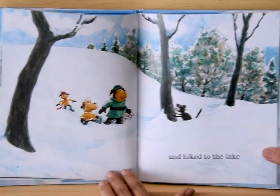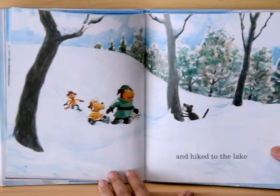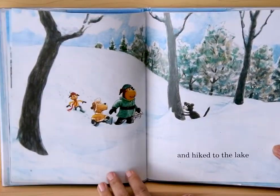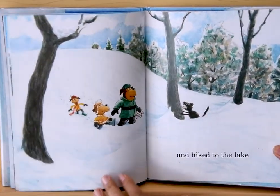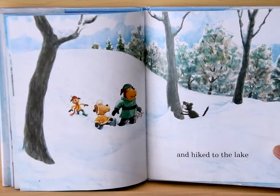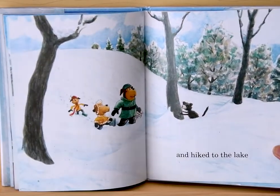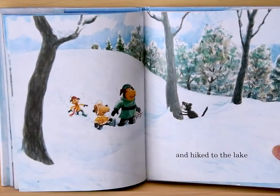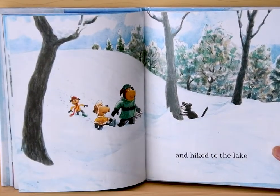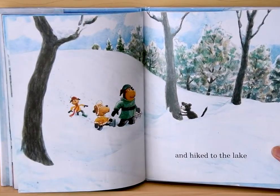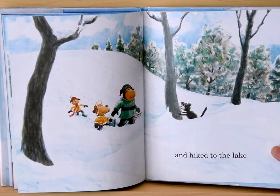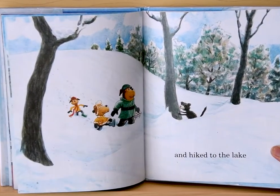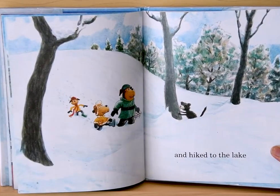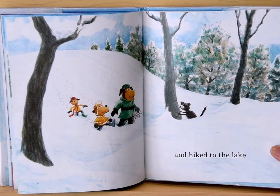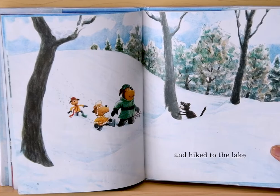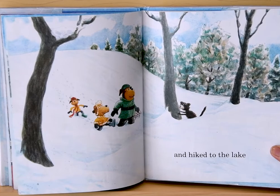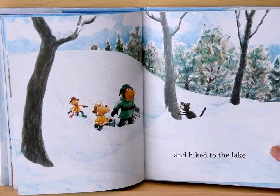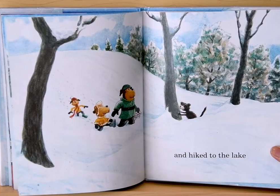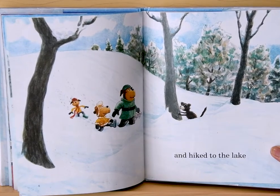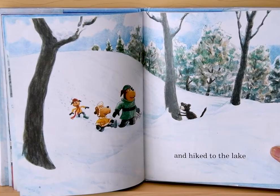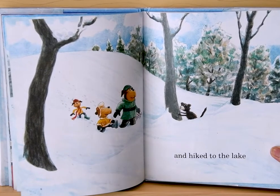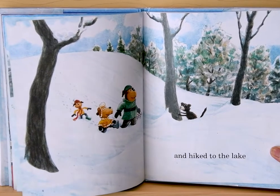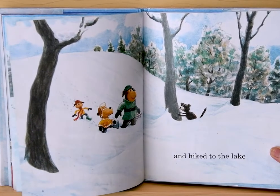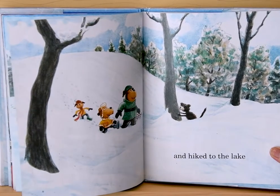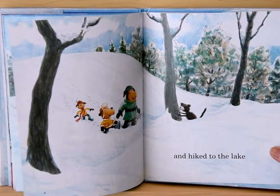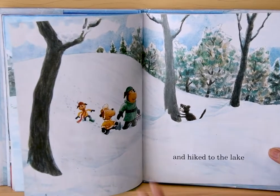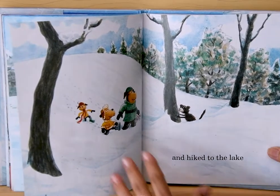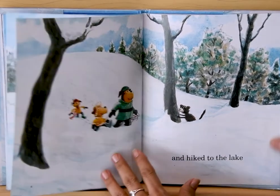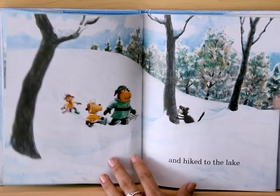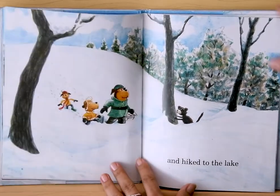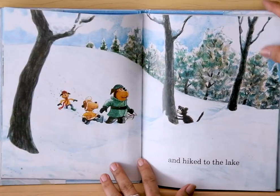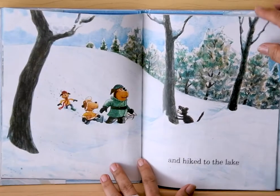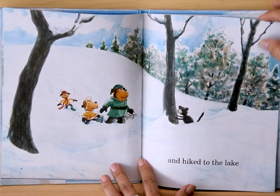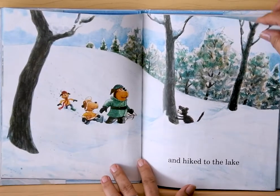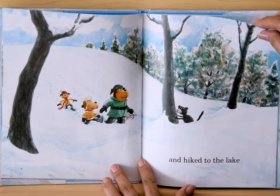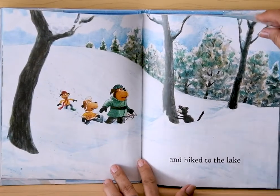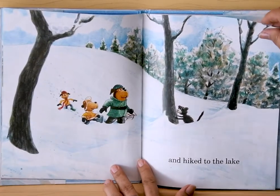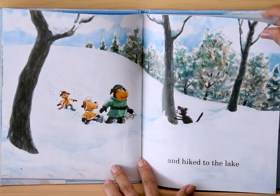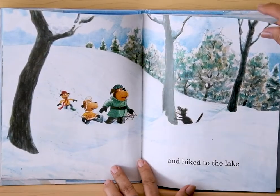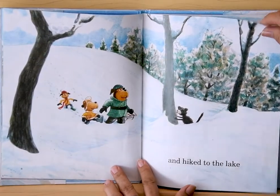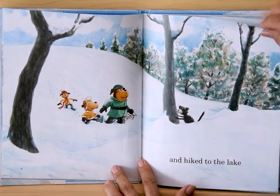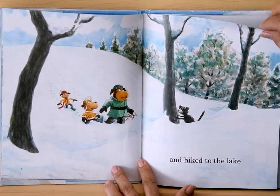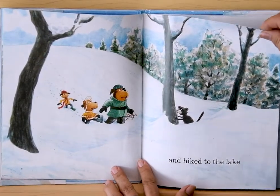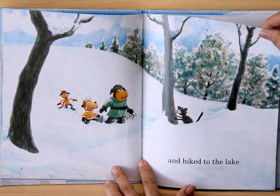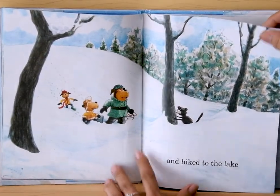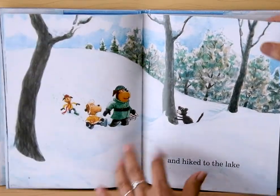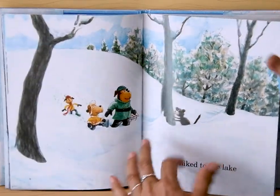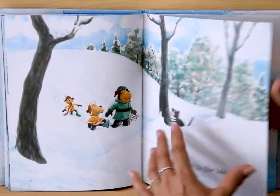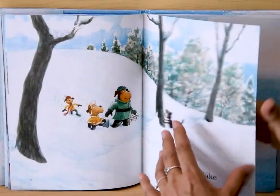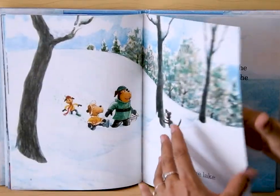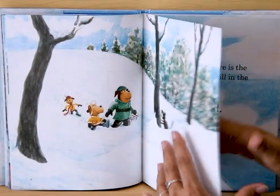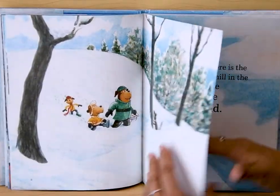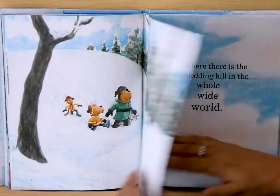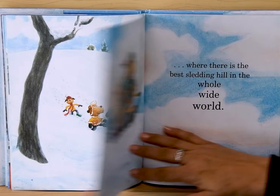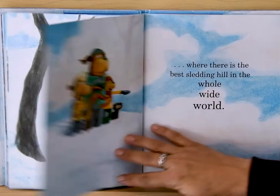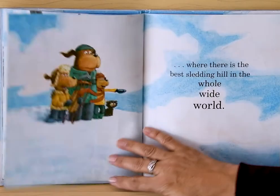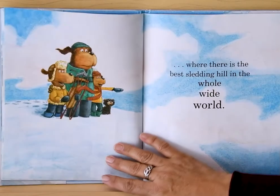and hiked to the lake. I don't see a lake there. Do you guys see a lake? It's probably frozen and under